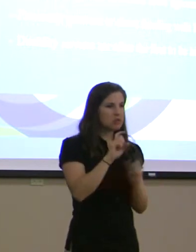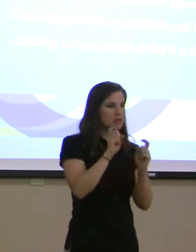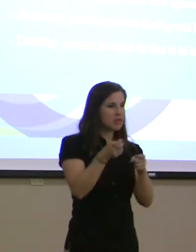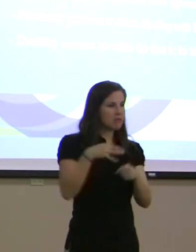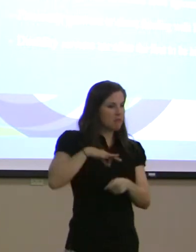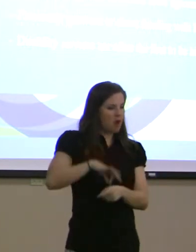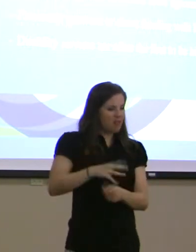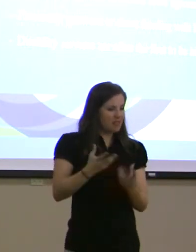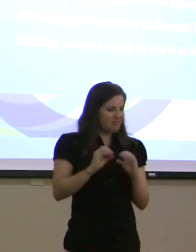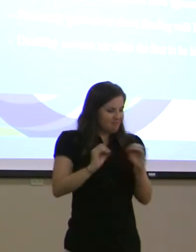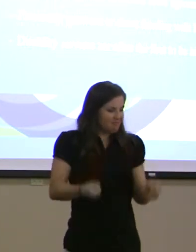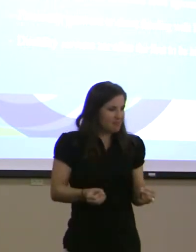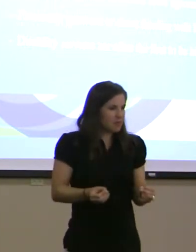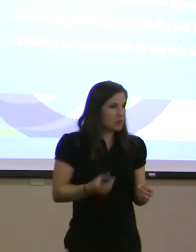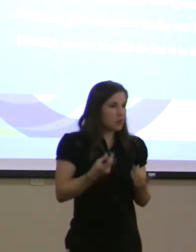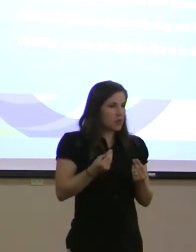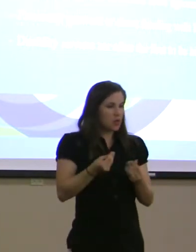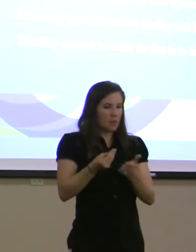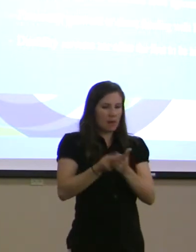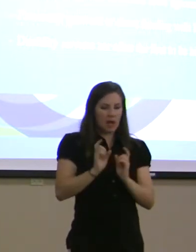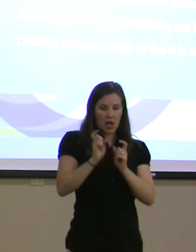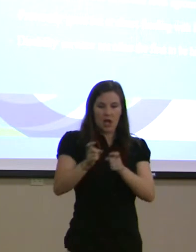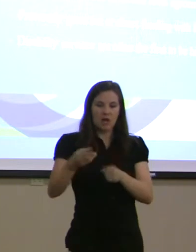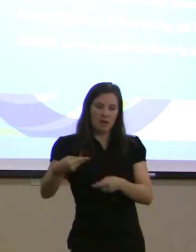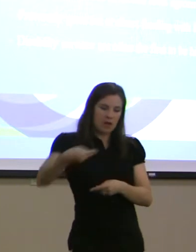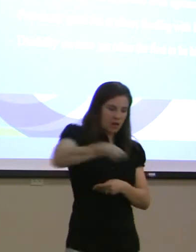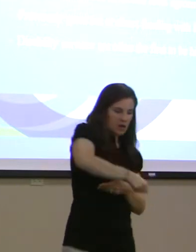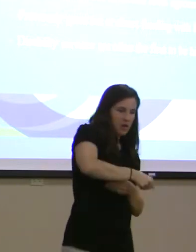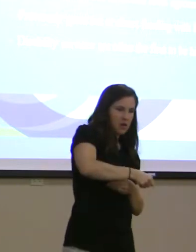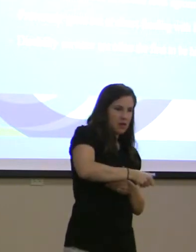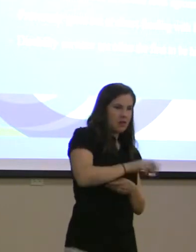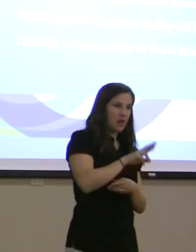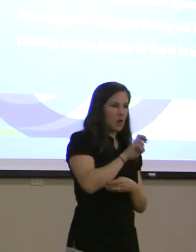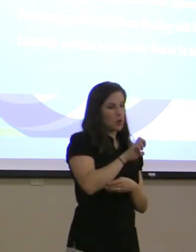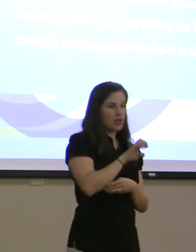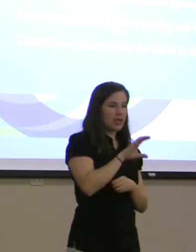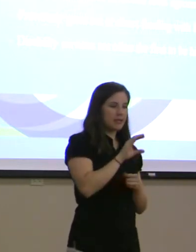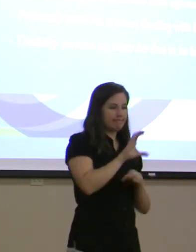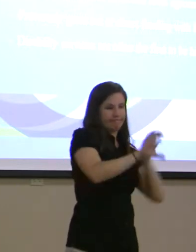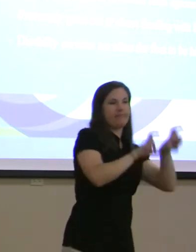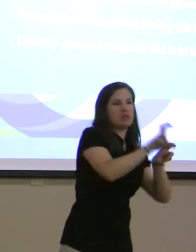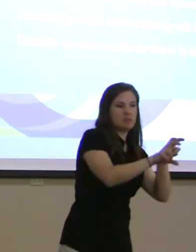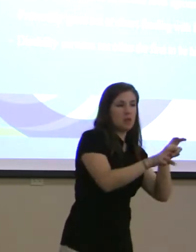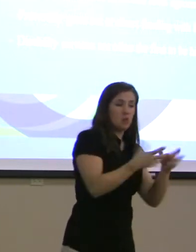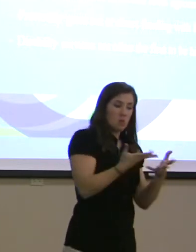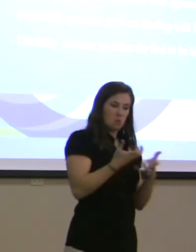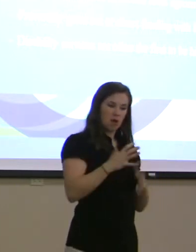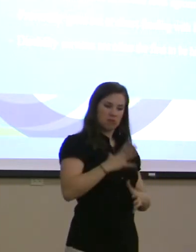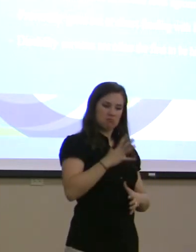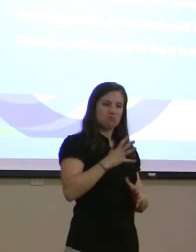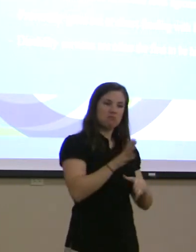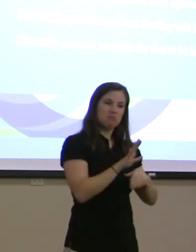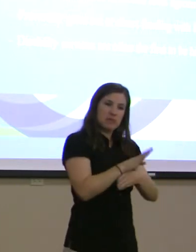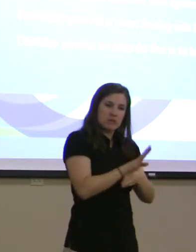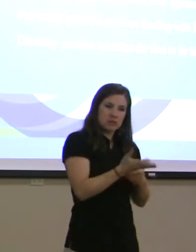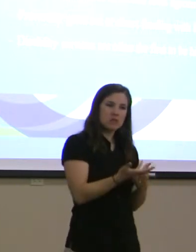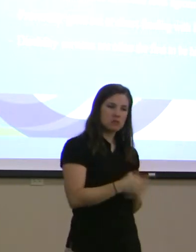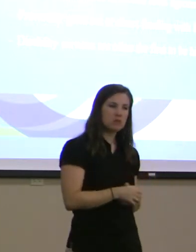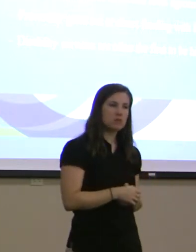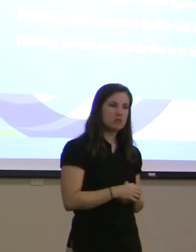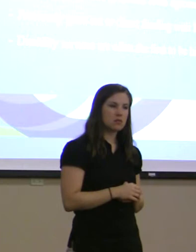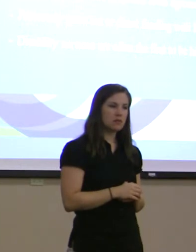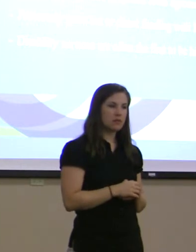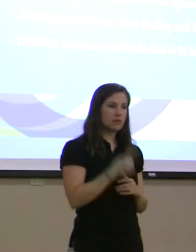we reinvest them, and that's what that's about. And I think we should be as business-like as possible in our delivery